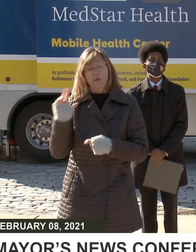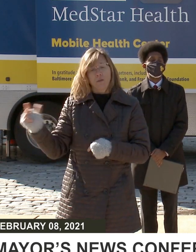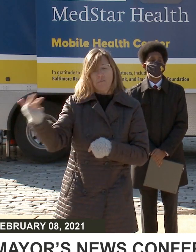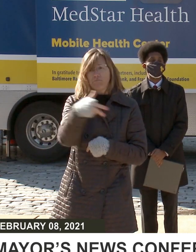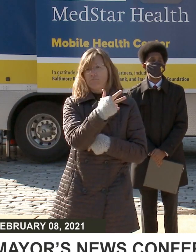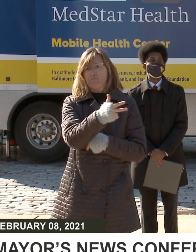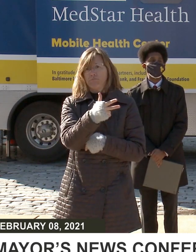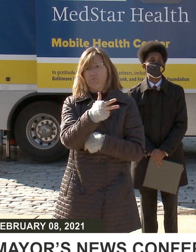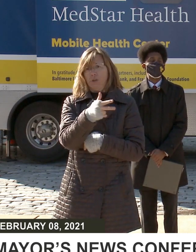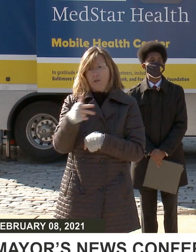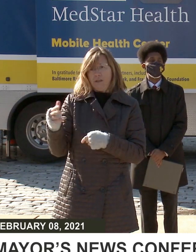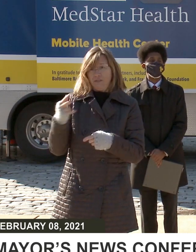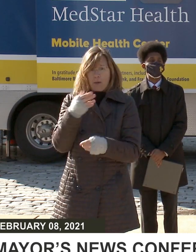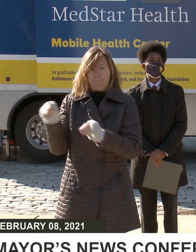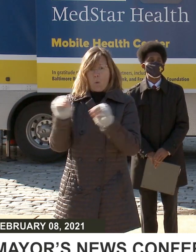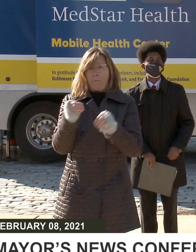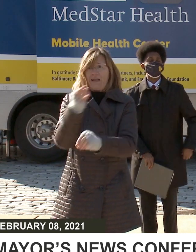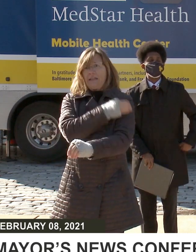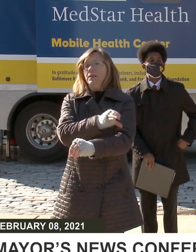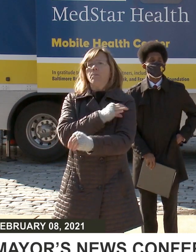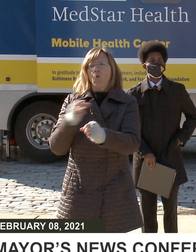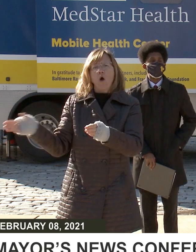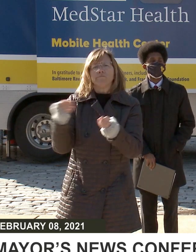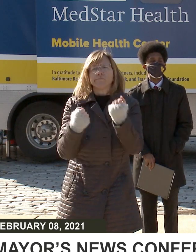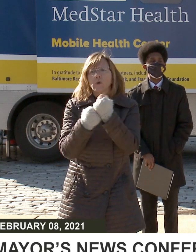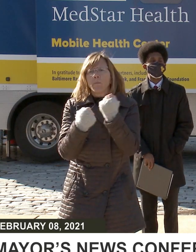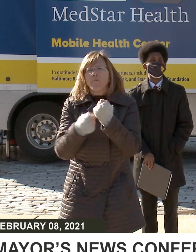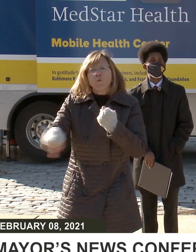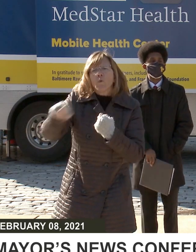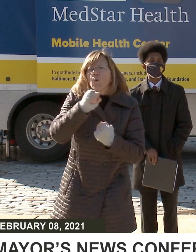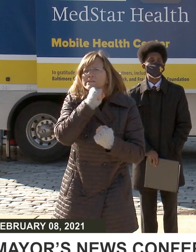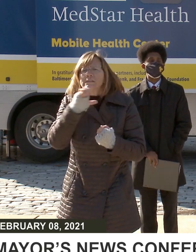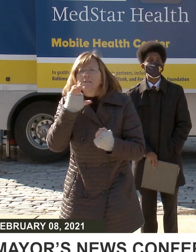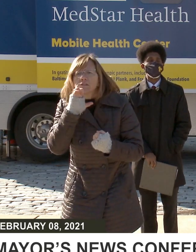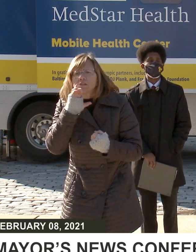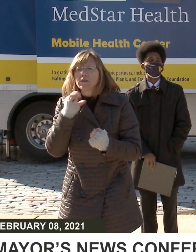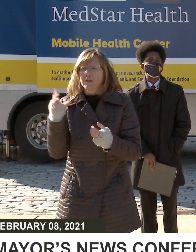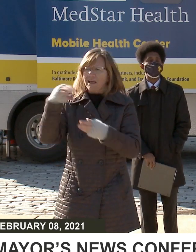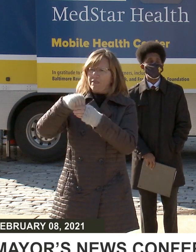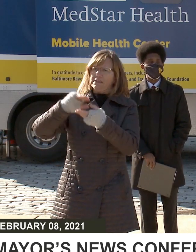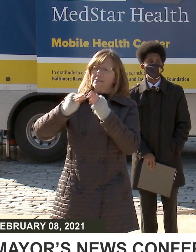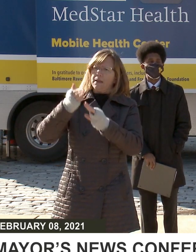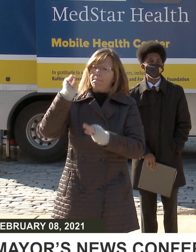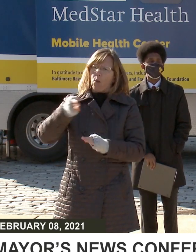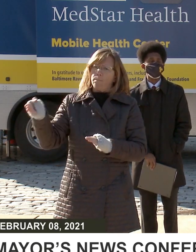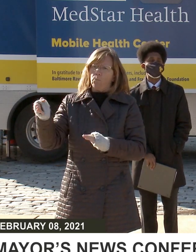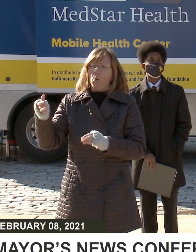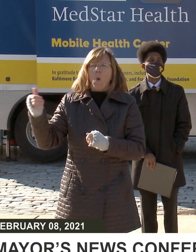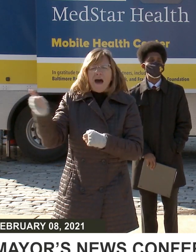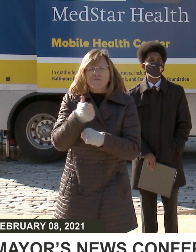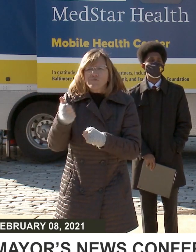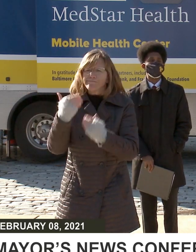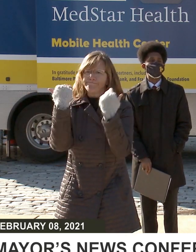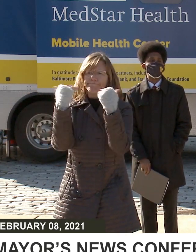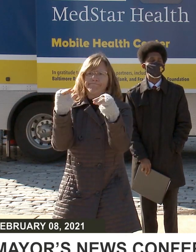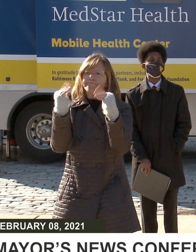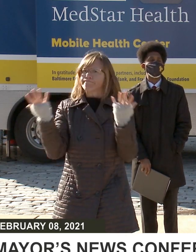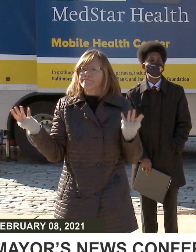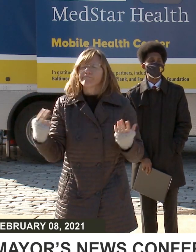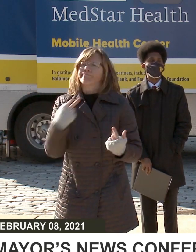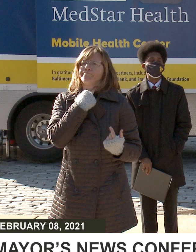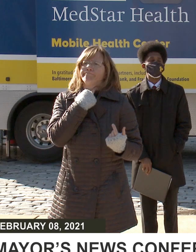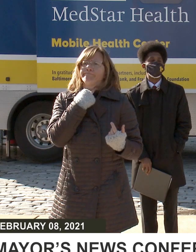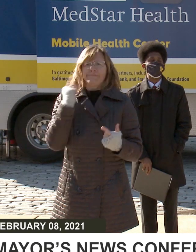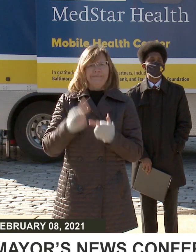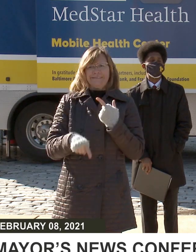clinical support to eligible Baltimore City older adults for whom transportation or mobility issues might make it difficult to travel